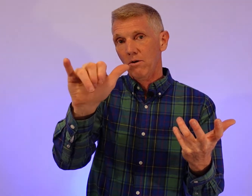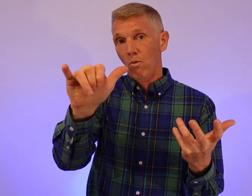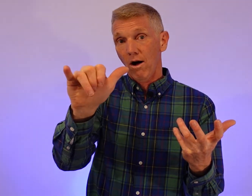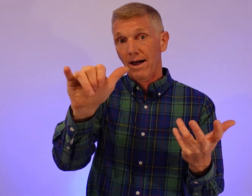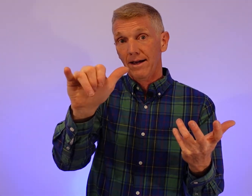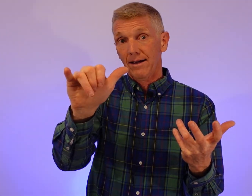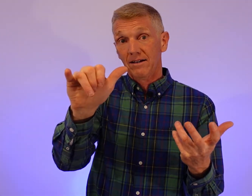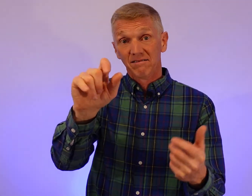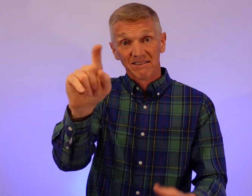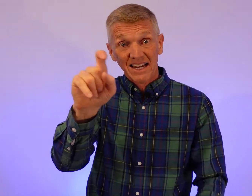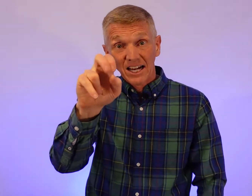X-R-A-Y.